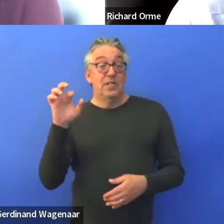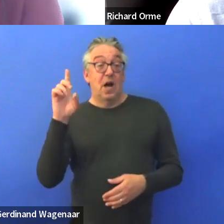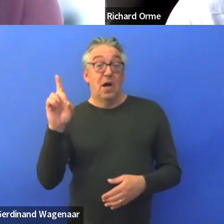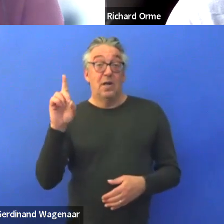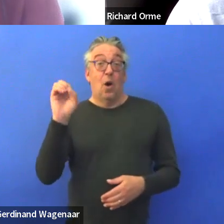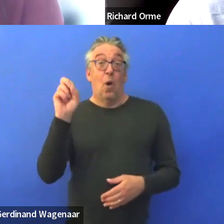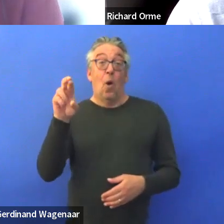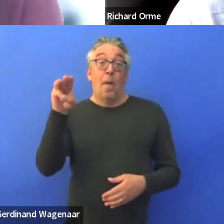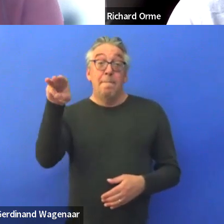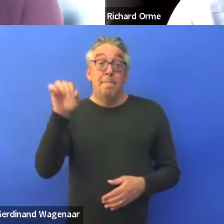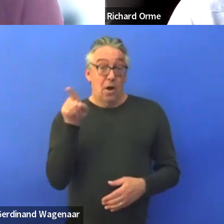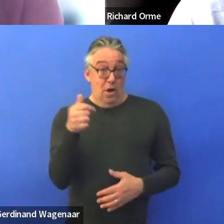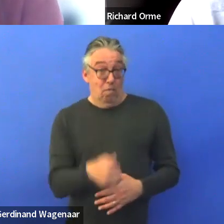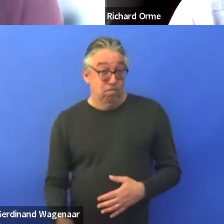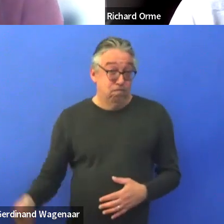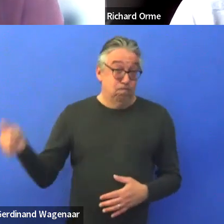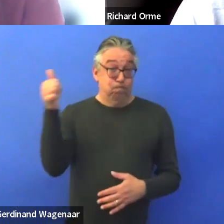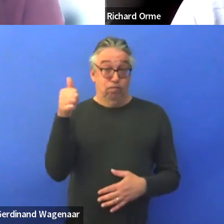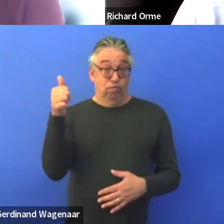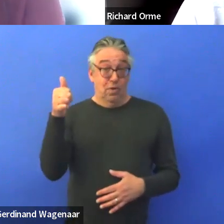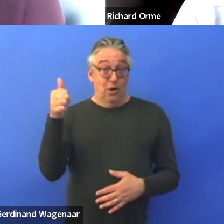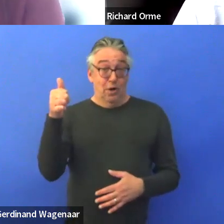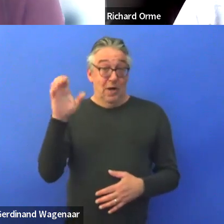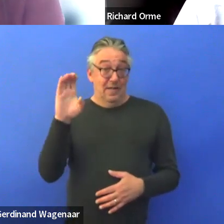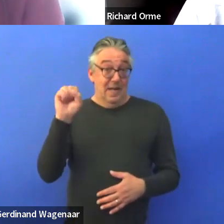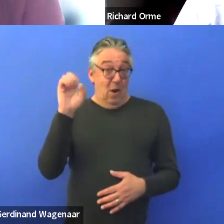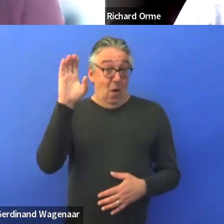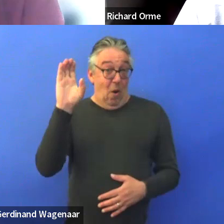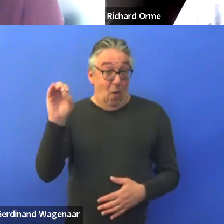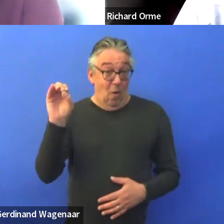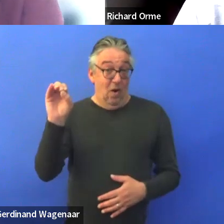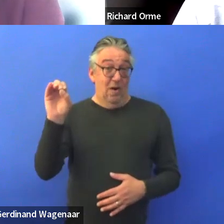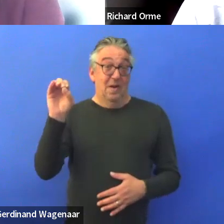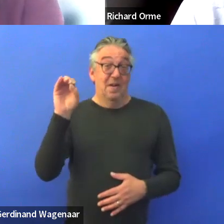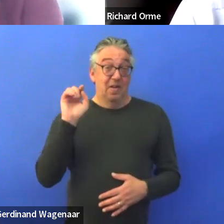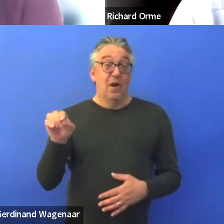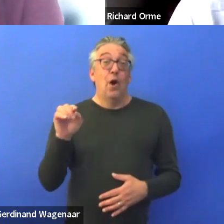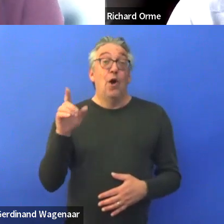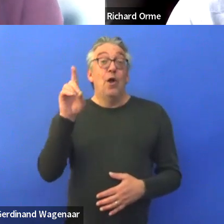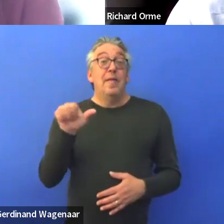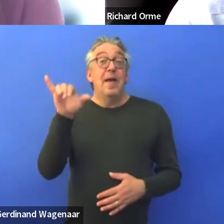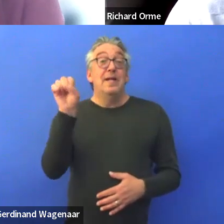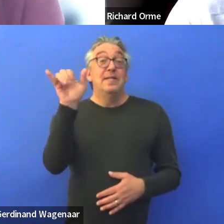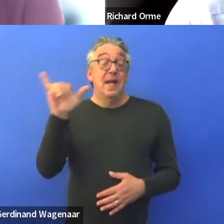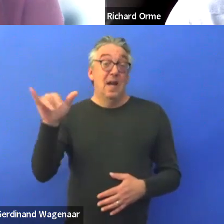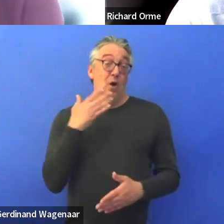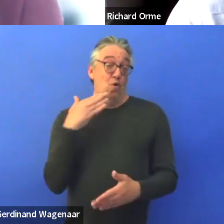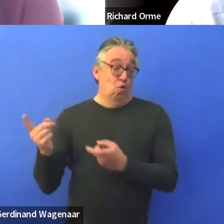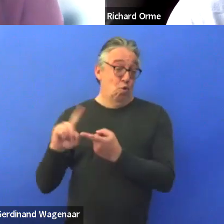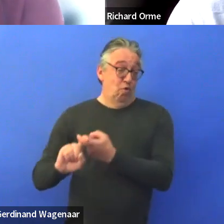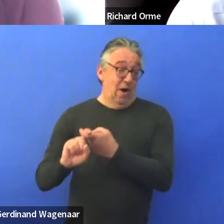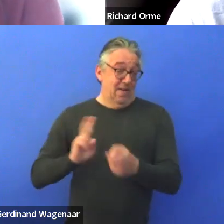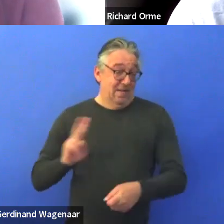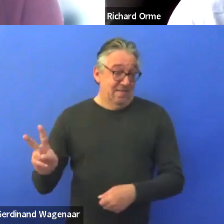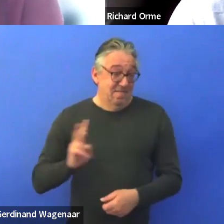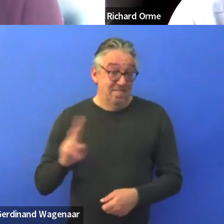the Chief Executive of the DAISY Consortium, a good friend of EDF and a good friend of the disability community, working on